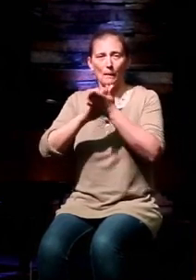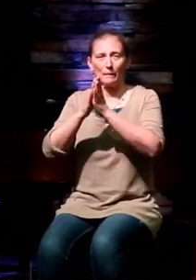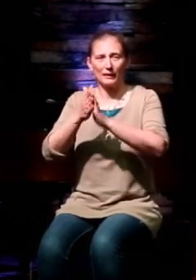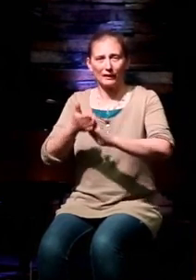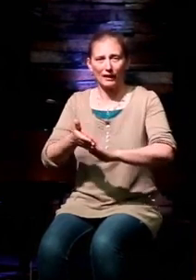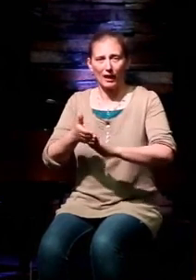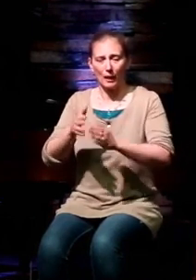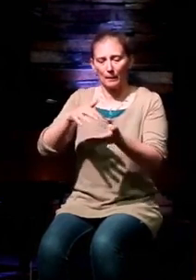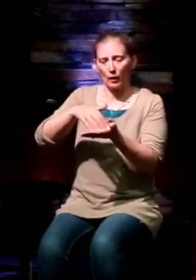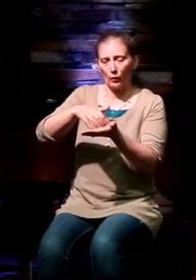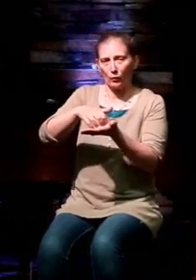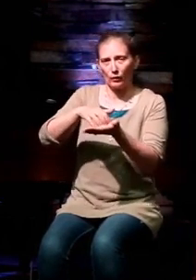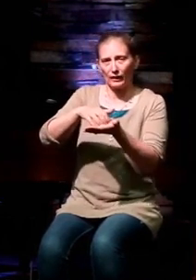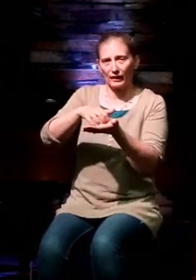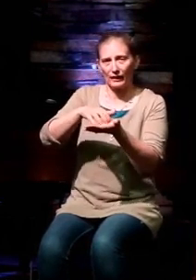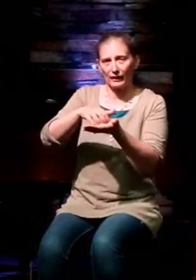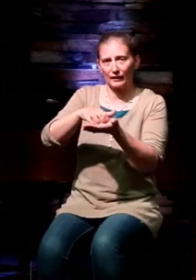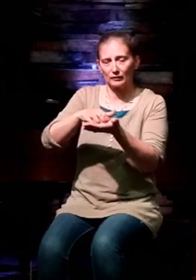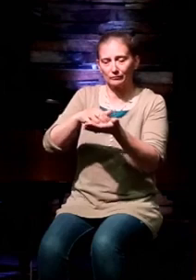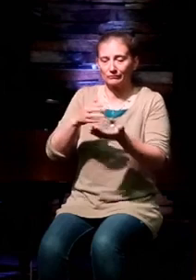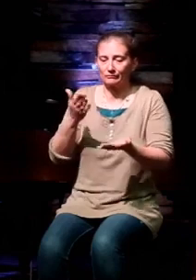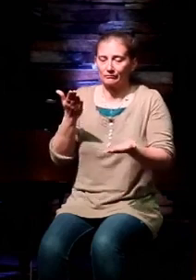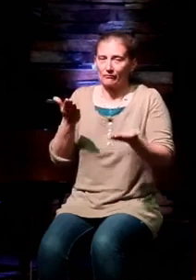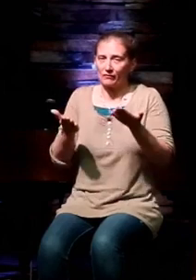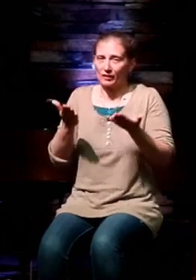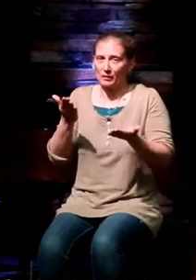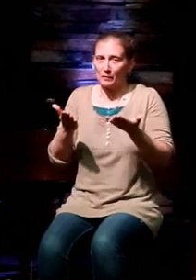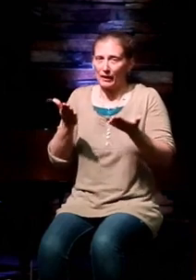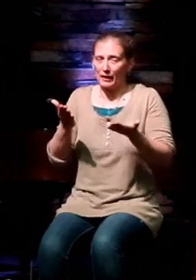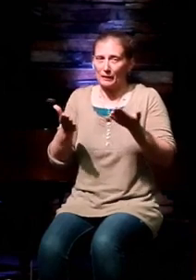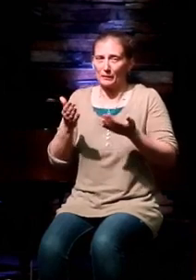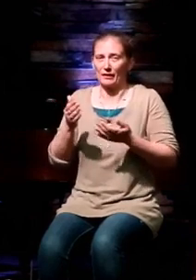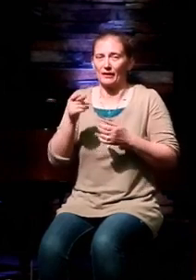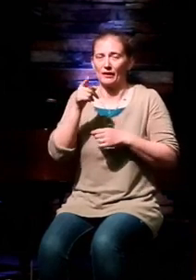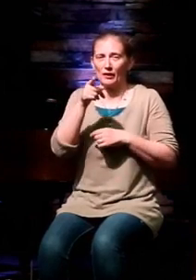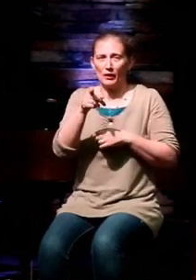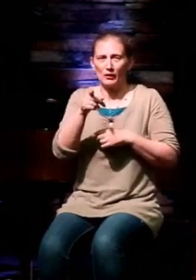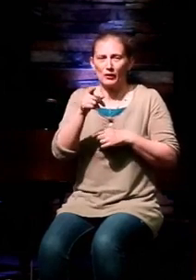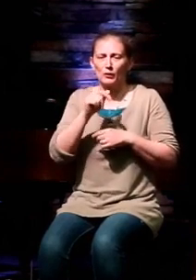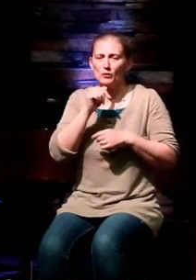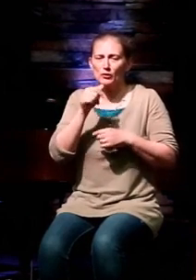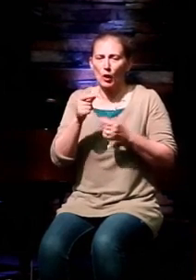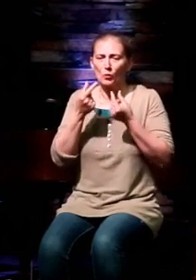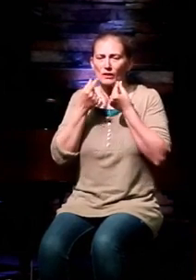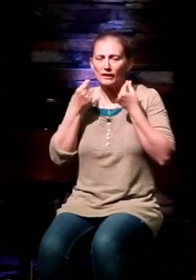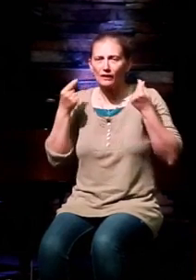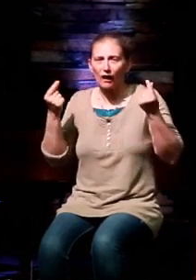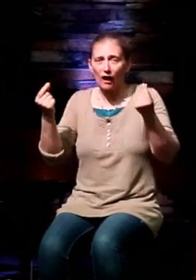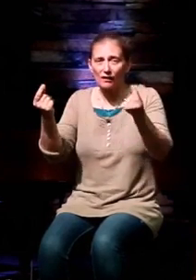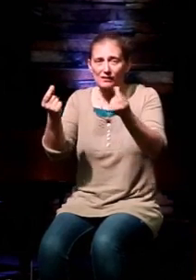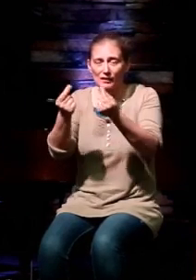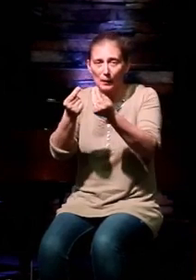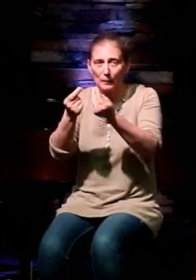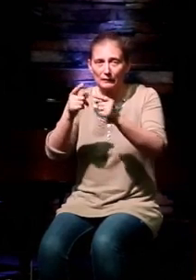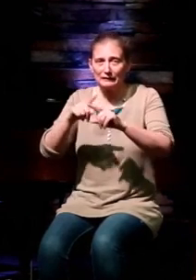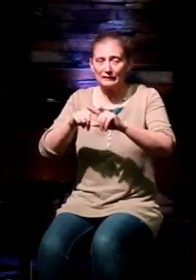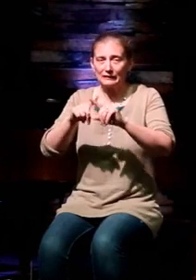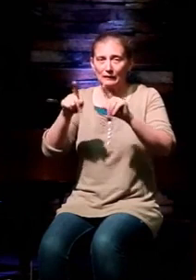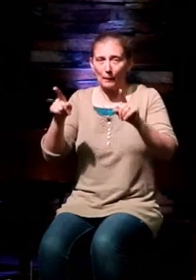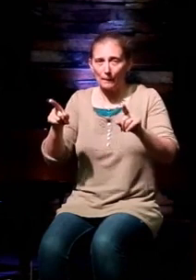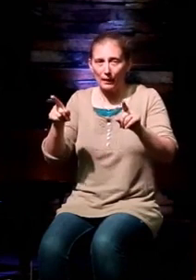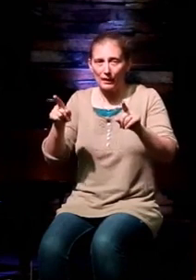really joining in. I'm just laughing at some of the comments that my coworkers are saying about so-and-so. But I'm not laughing. I mean, I'm laughing, but